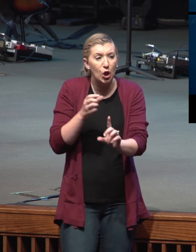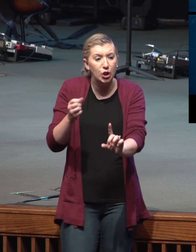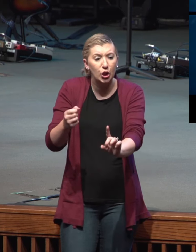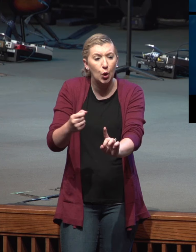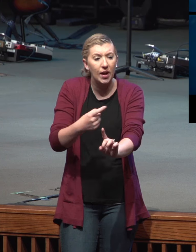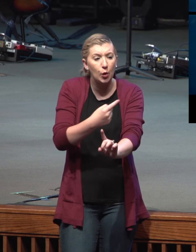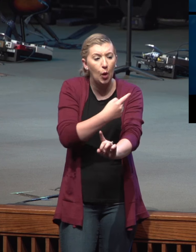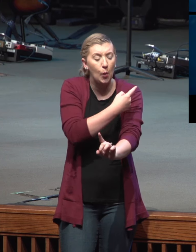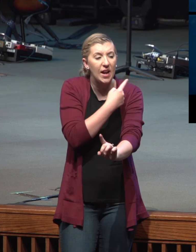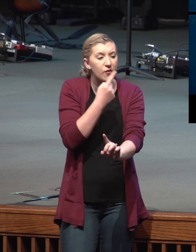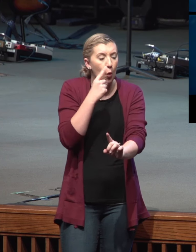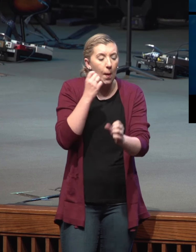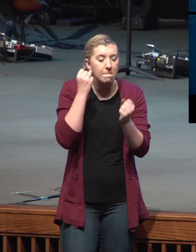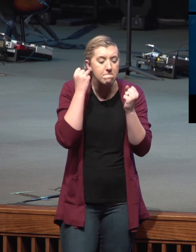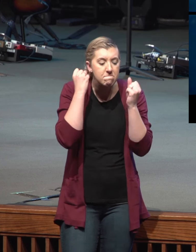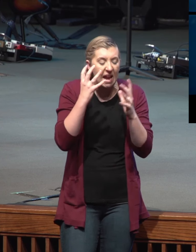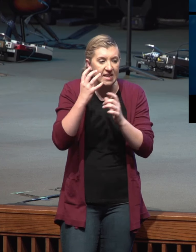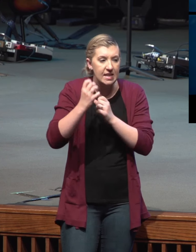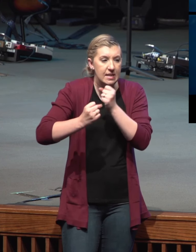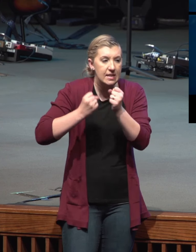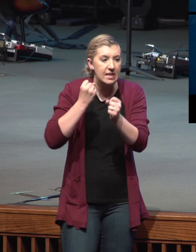way for centuries now.